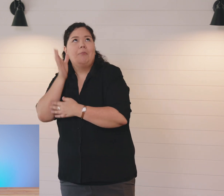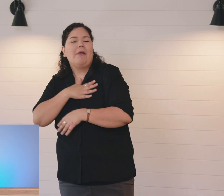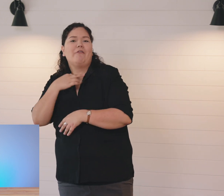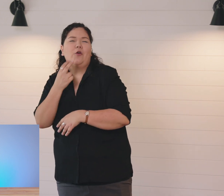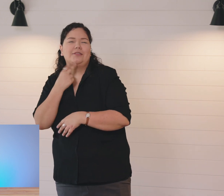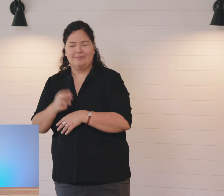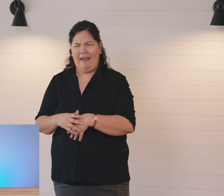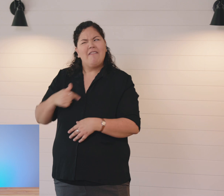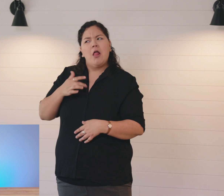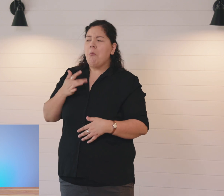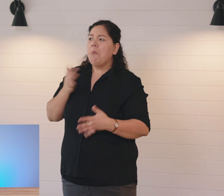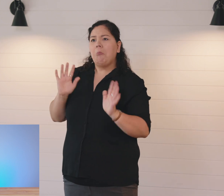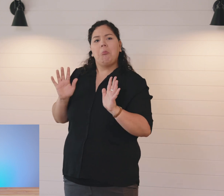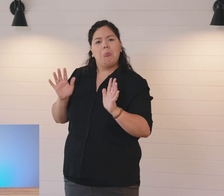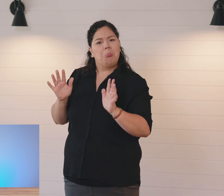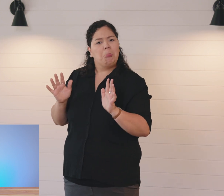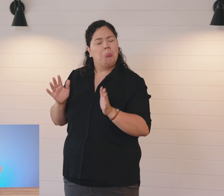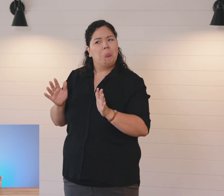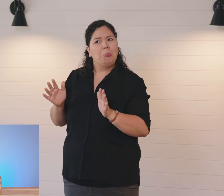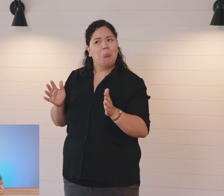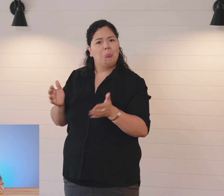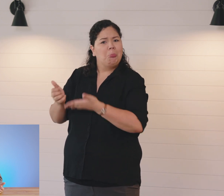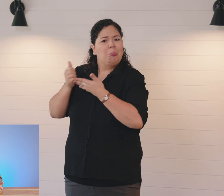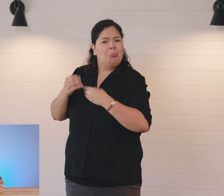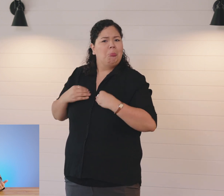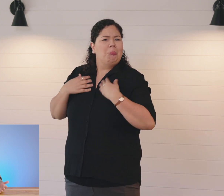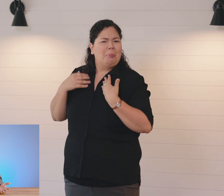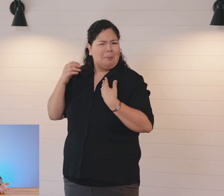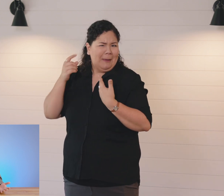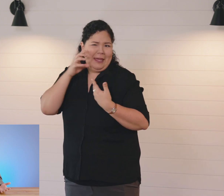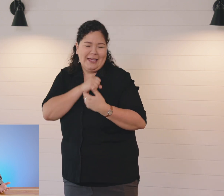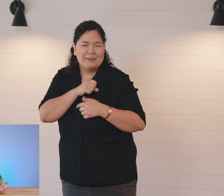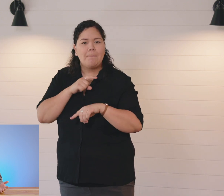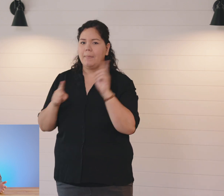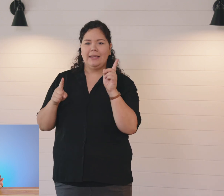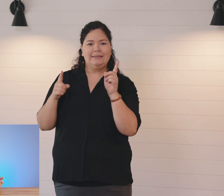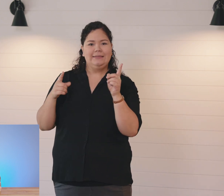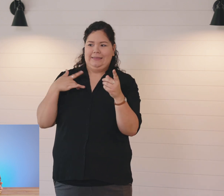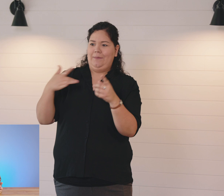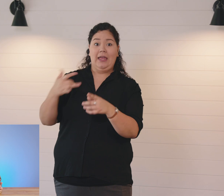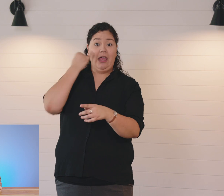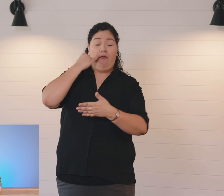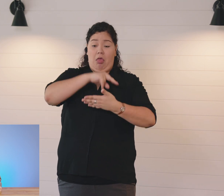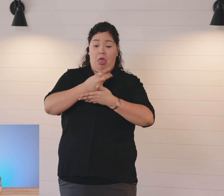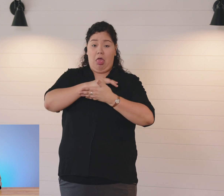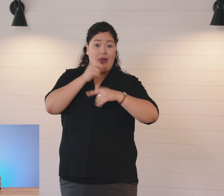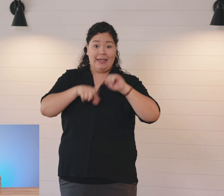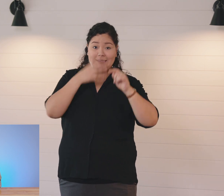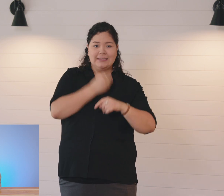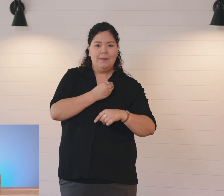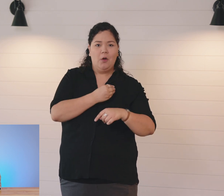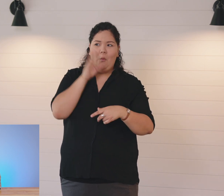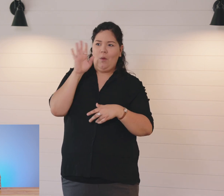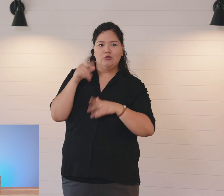encouraging, I suppose. But we're always looking for something boring to put us back to sleep. Well,